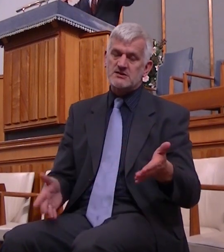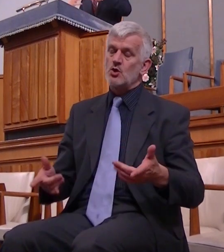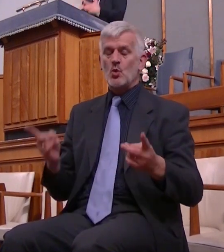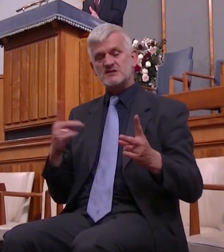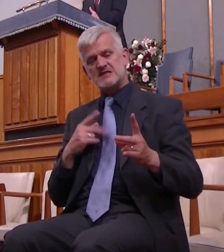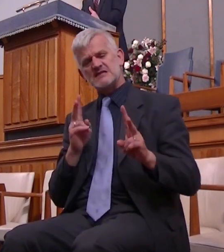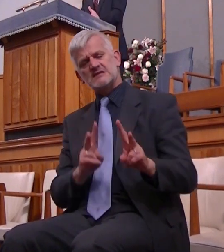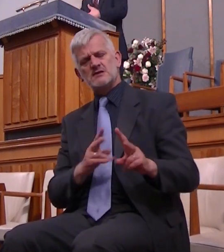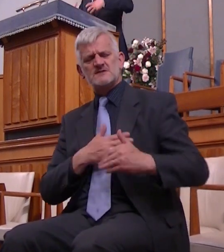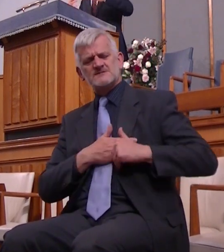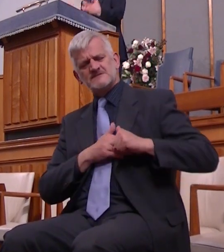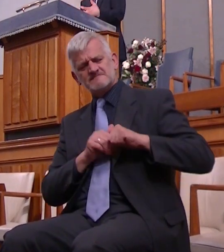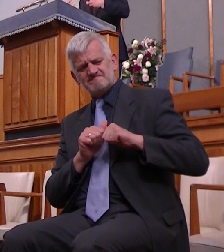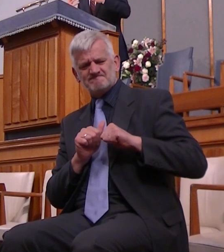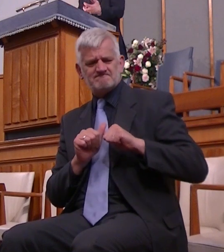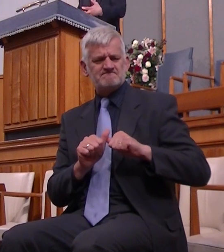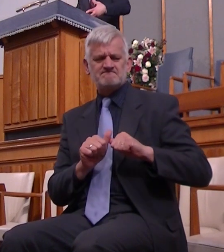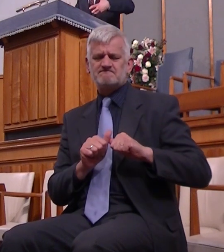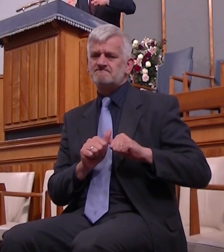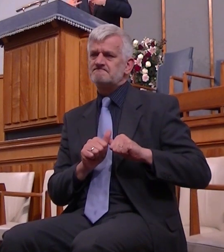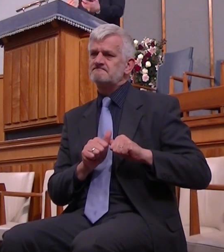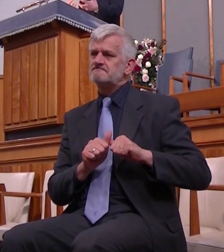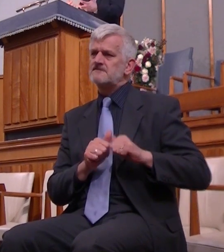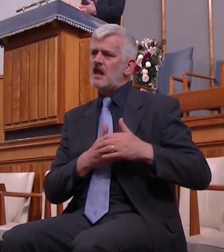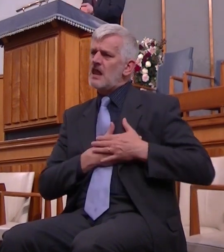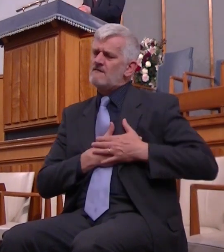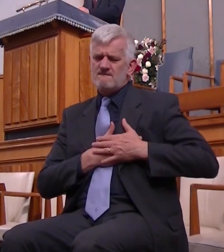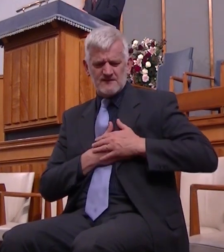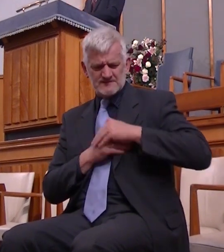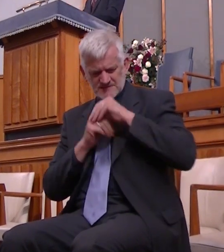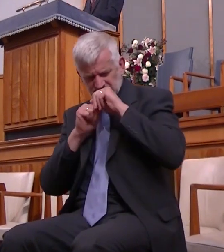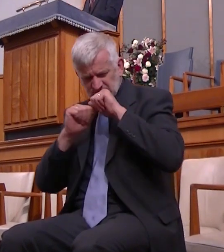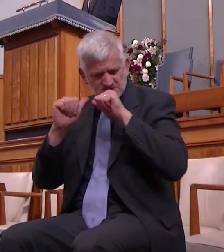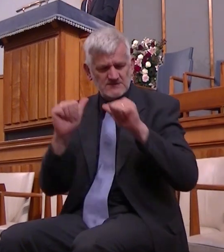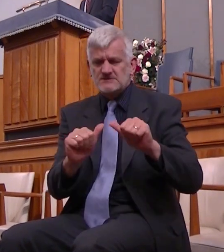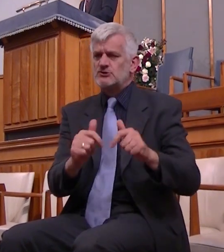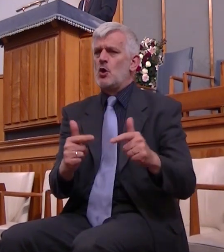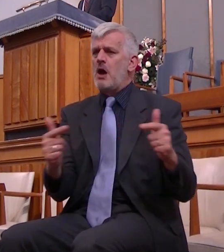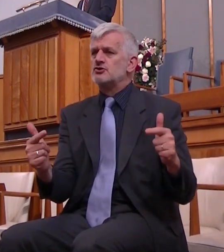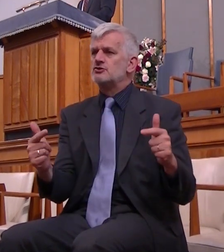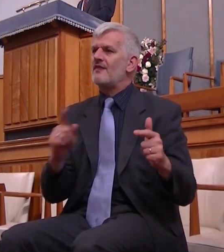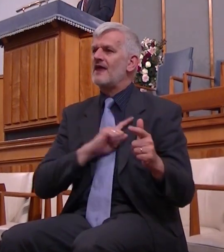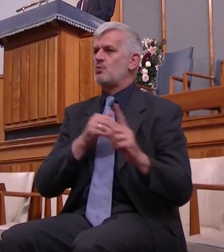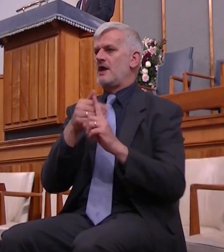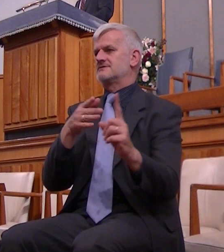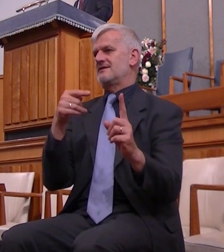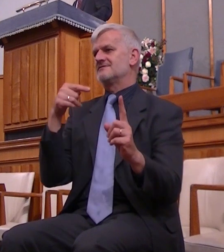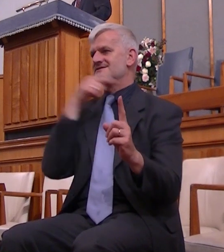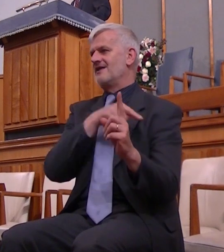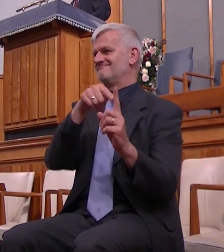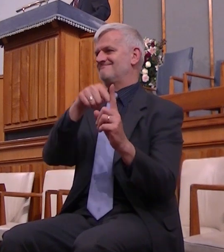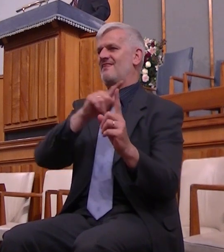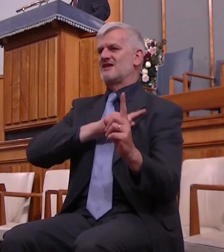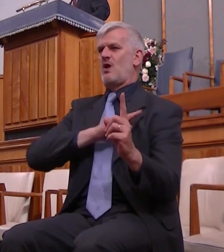God felt with mighty, infinite compassion and sent a Savior to take